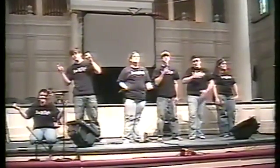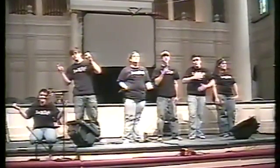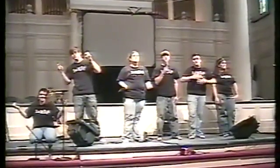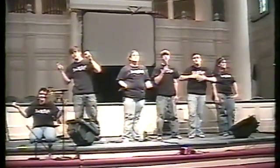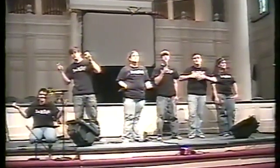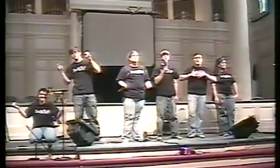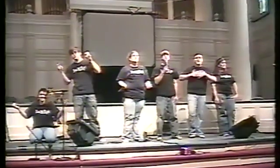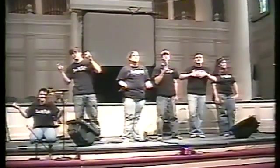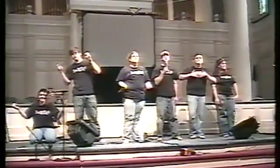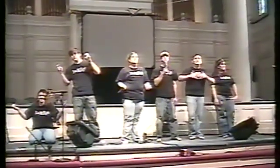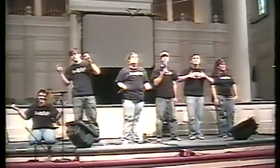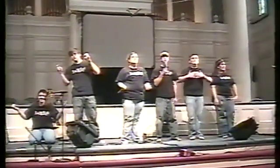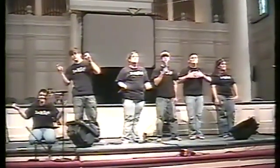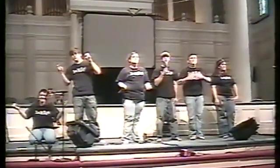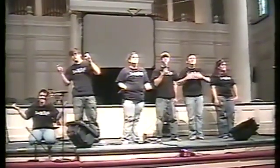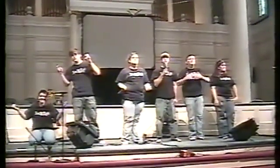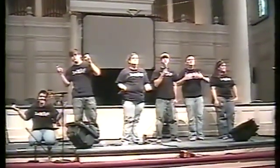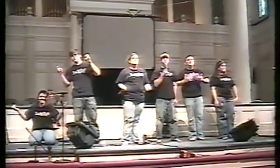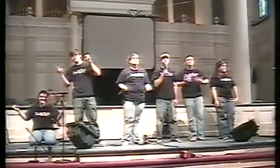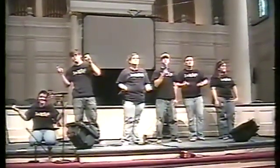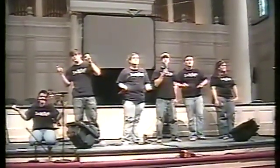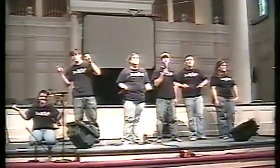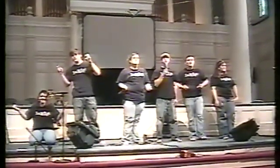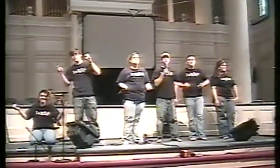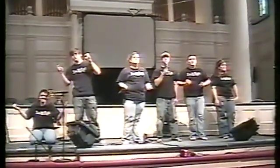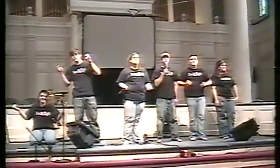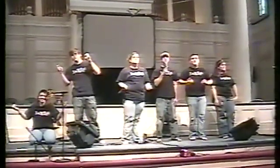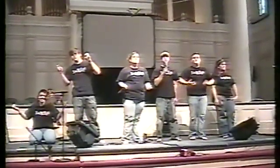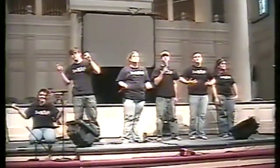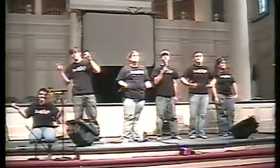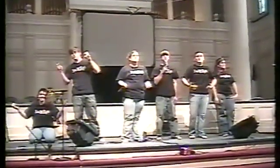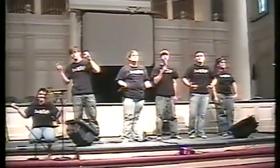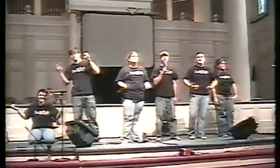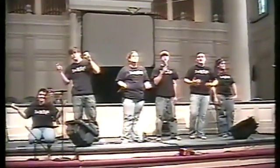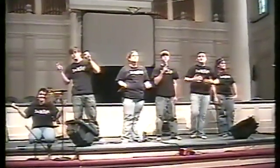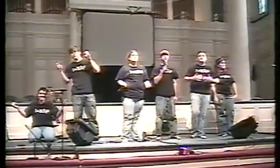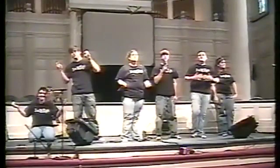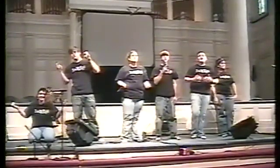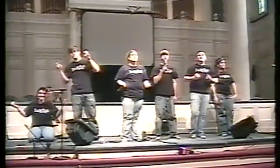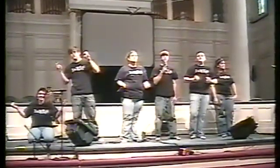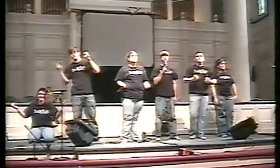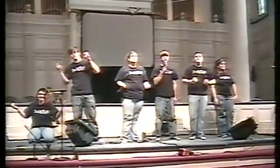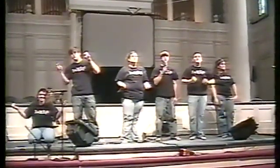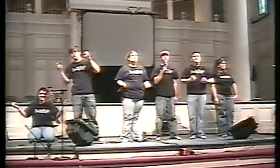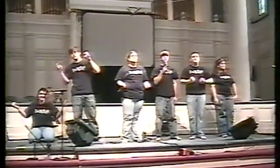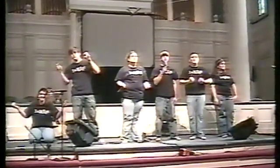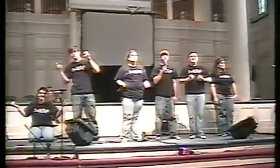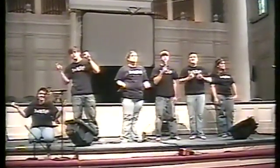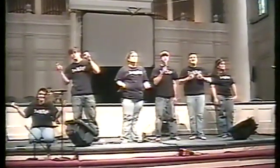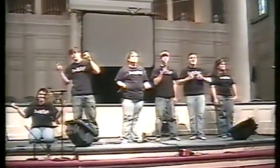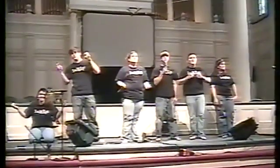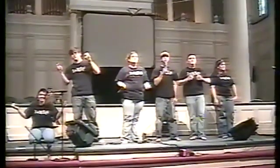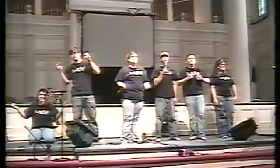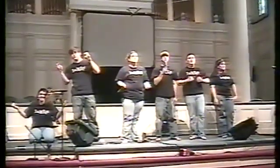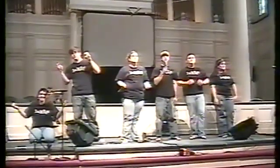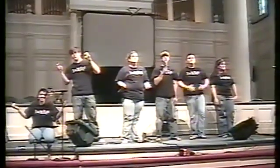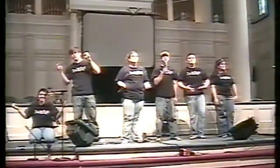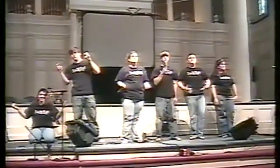Lord, I love my home. I love my country. It's all I've really ever known. And Lord, I know that you'll be with me in ways that I can't even imagine to make this